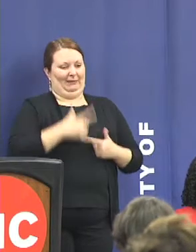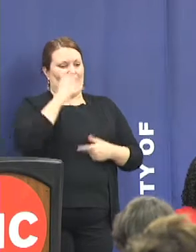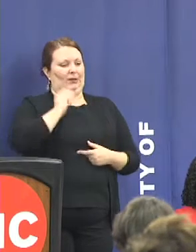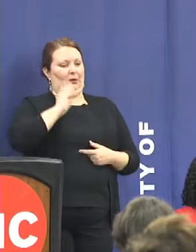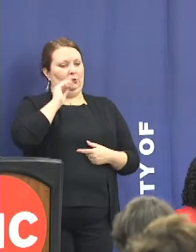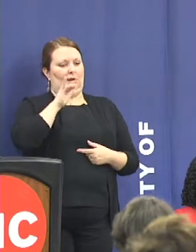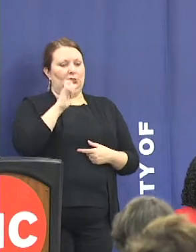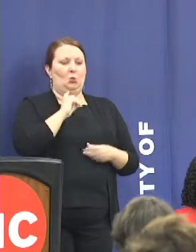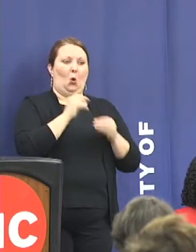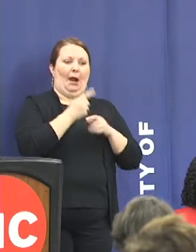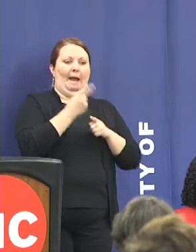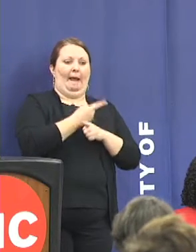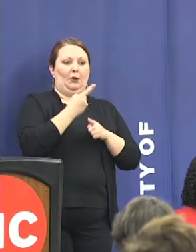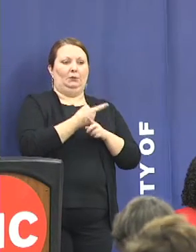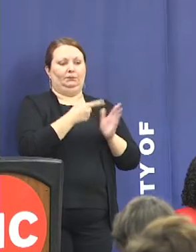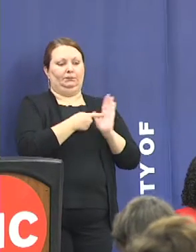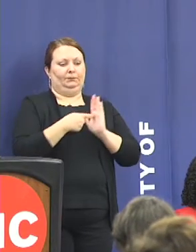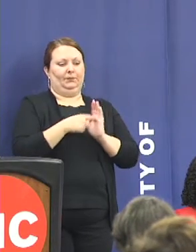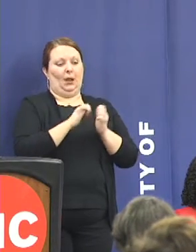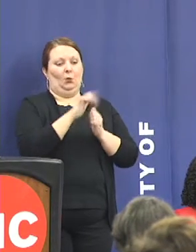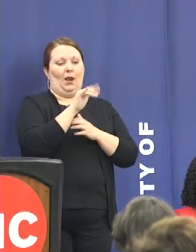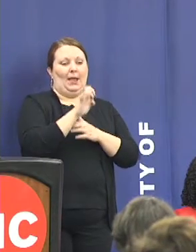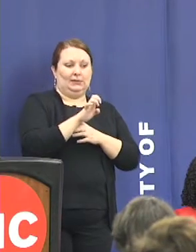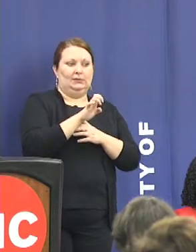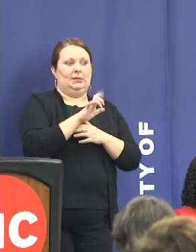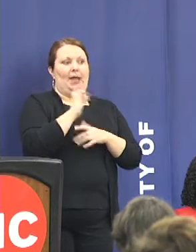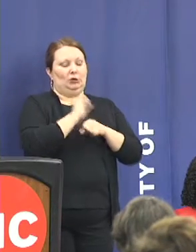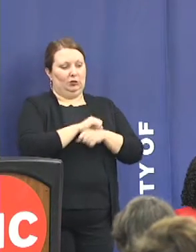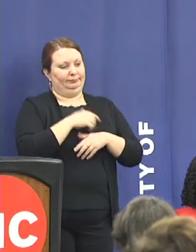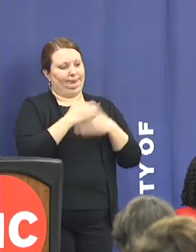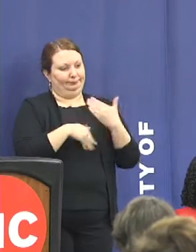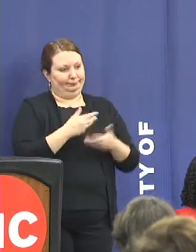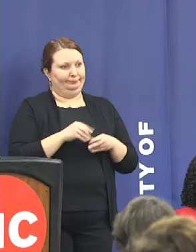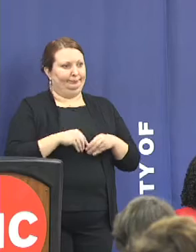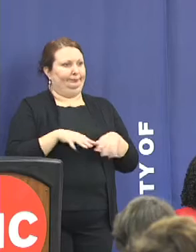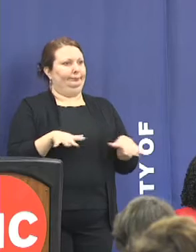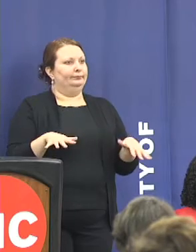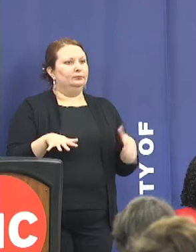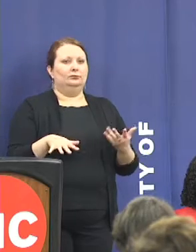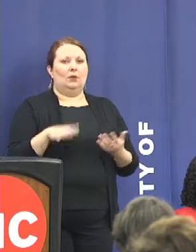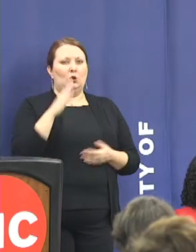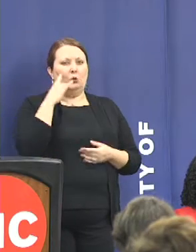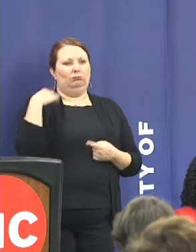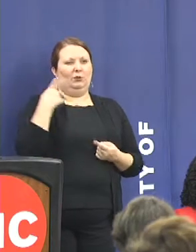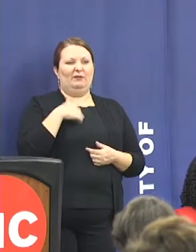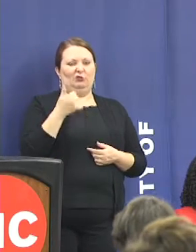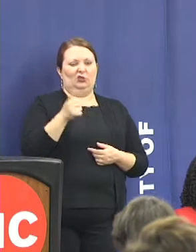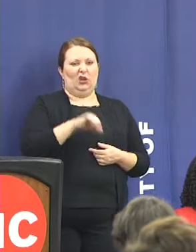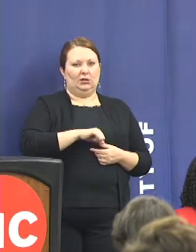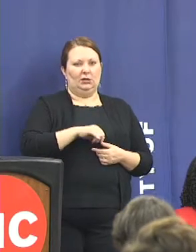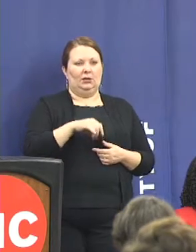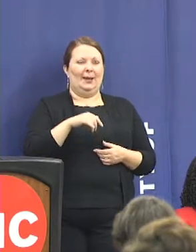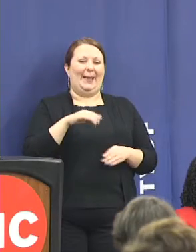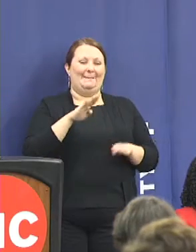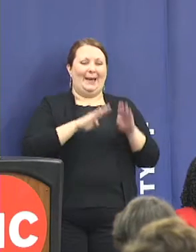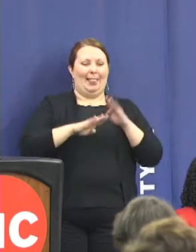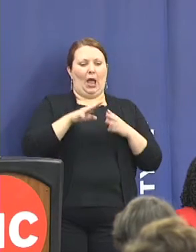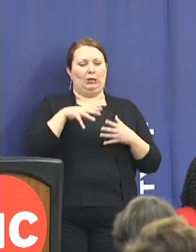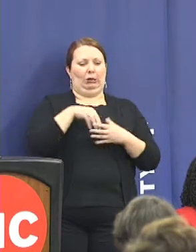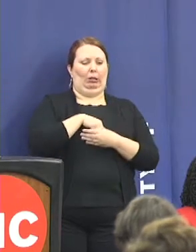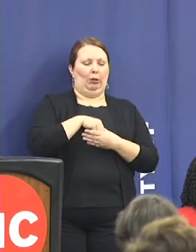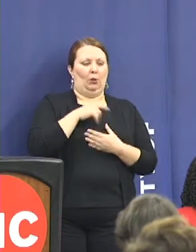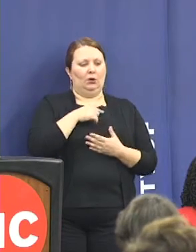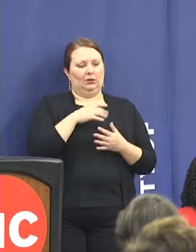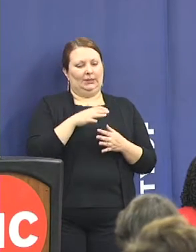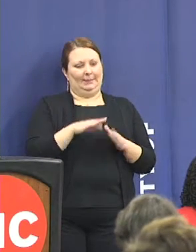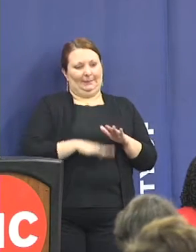more accurate reflection of how race plays out on the ground. And I know we have long since rejected any kind of biological or